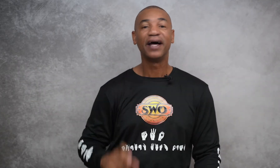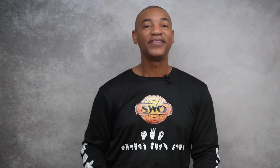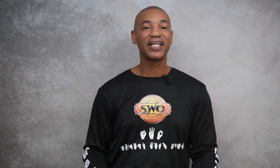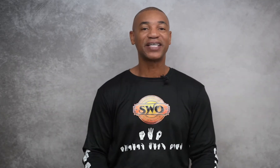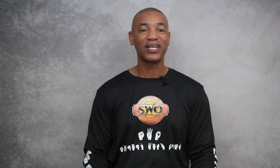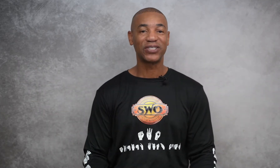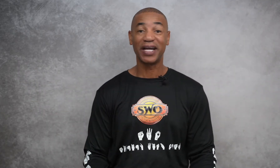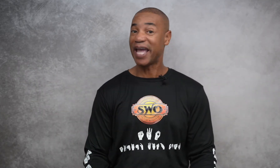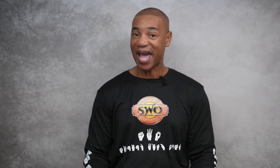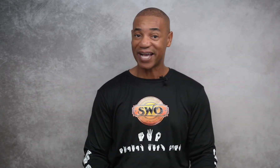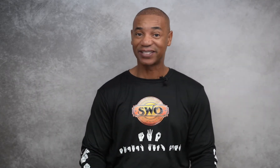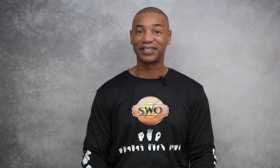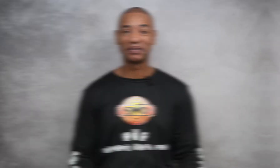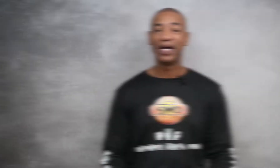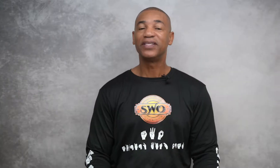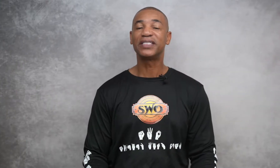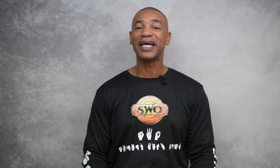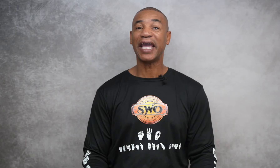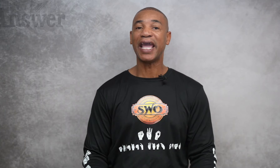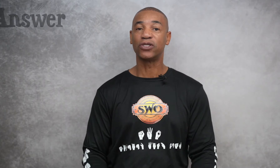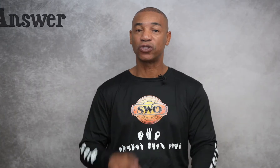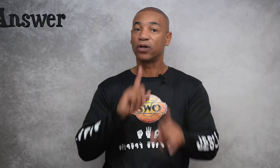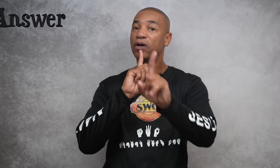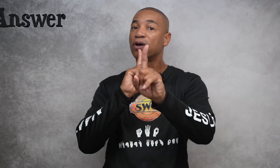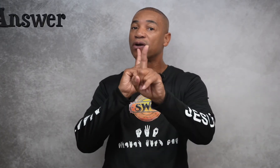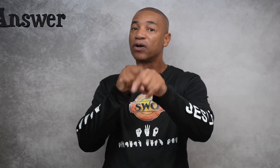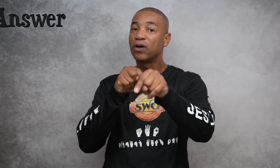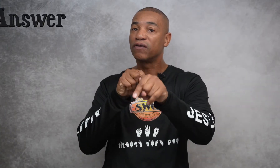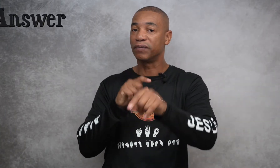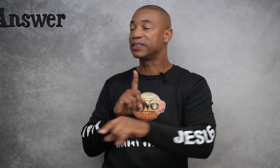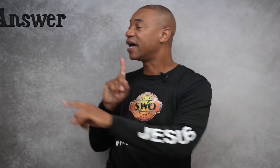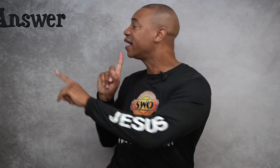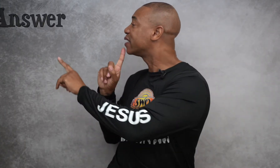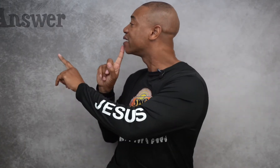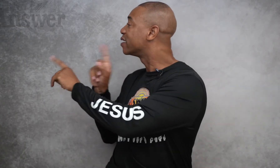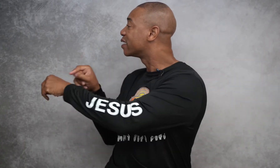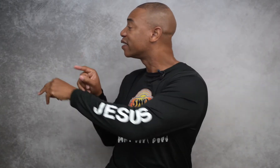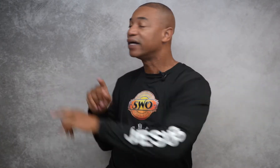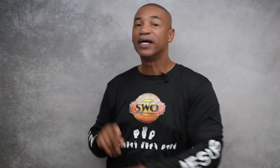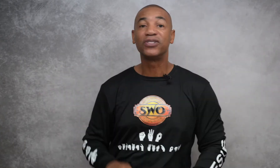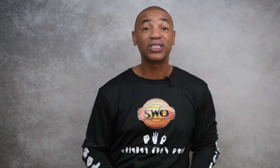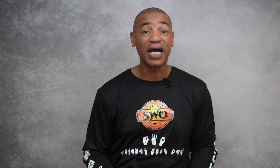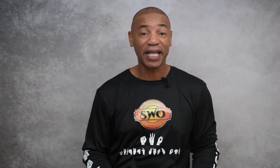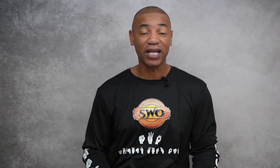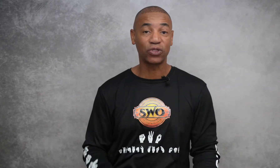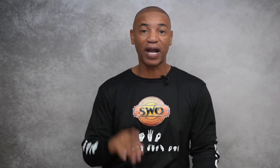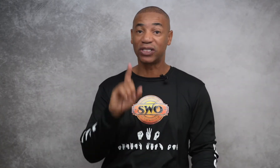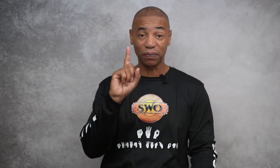That is how you sign ask. To sign answer, from the side. To sign answer, I simply